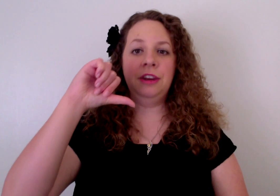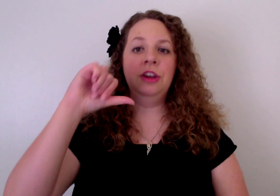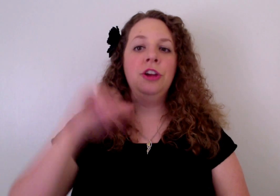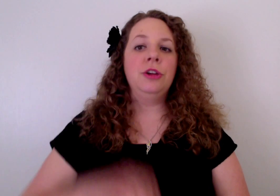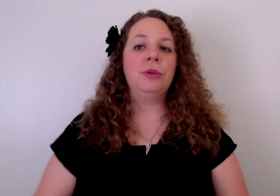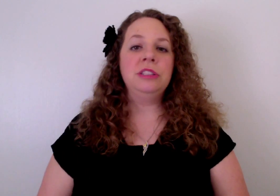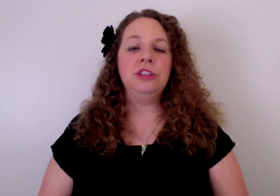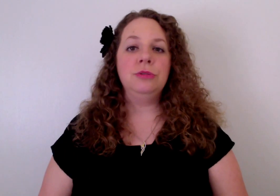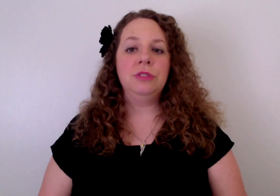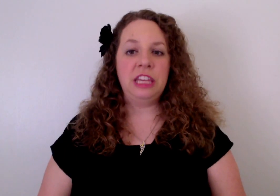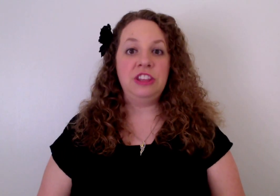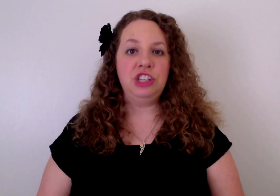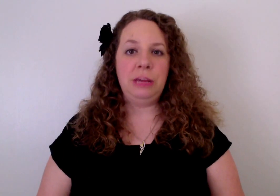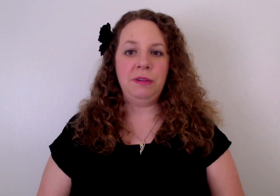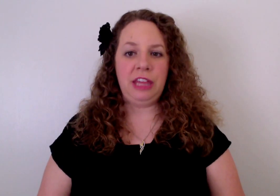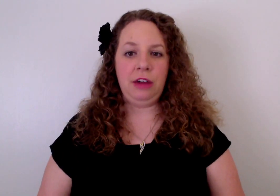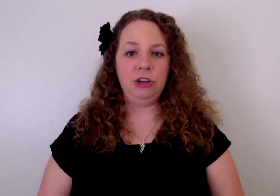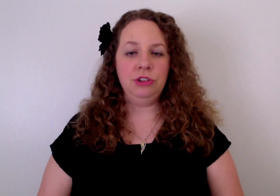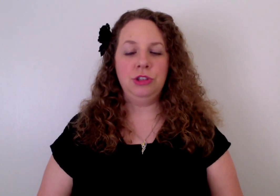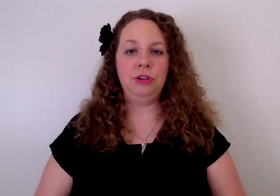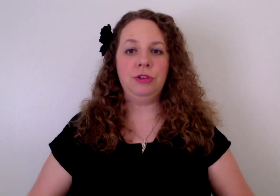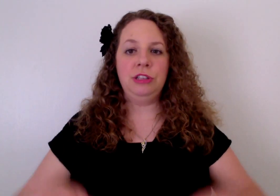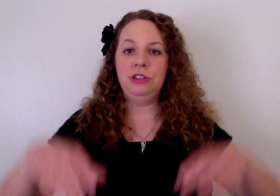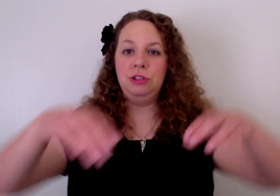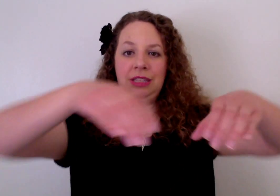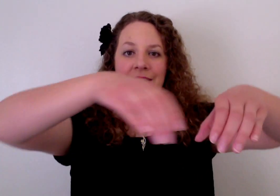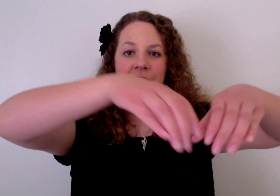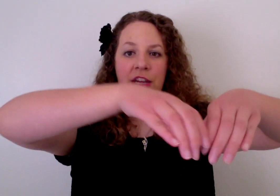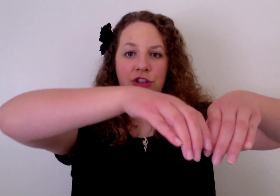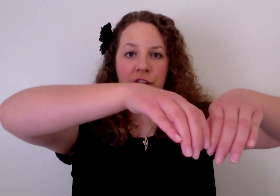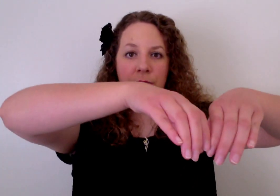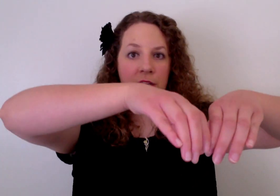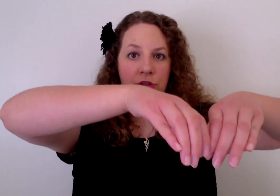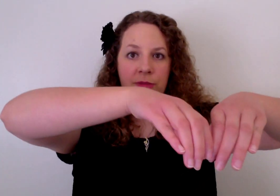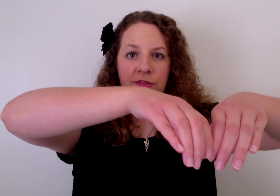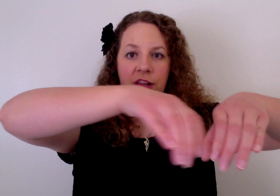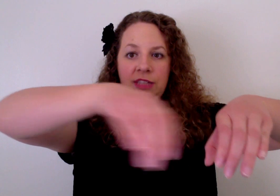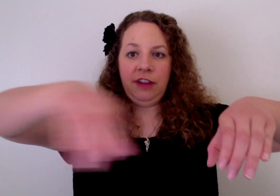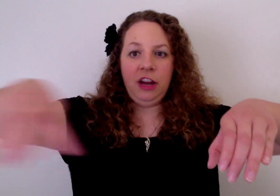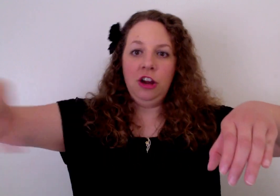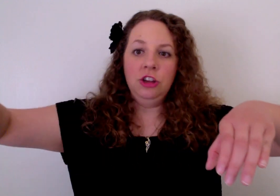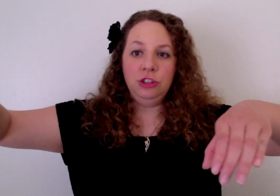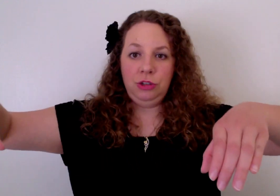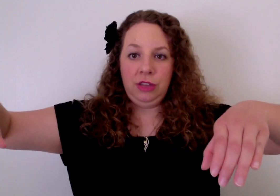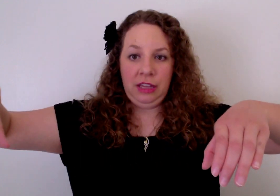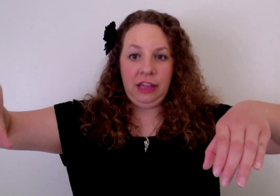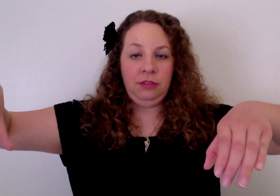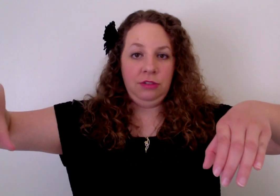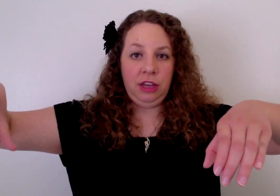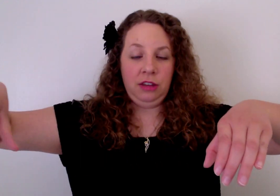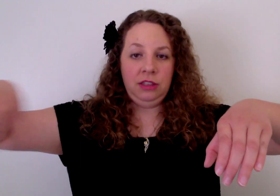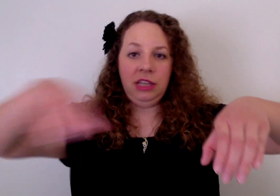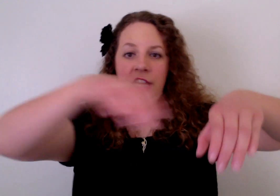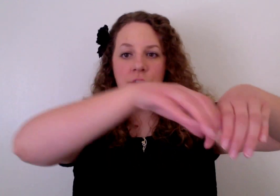you're going to do like the shape of the counter. So you're going to do the C handshape, the descriptive classifier. So do the C handshape